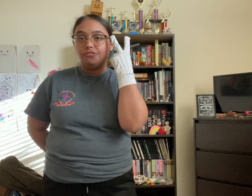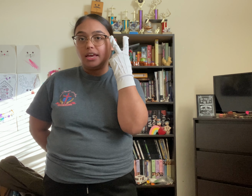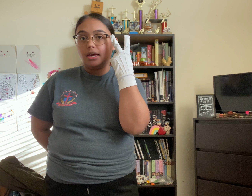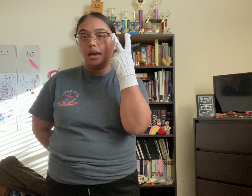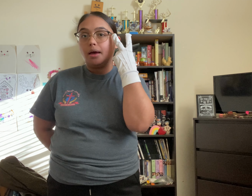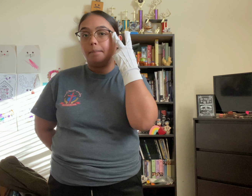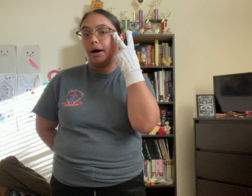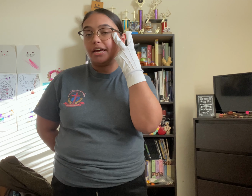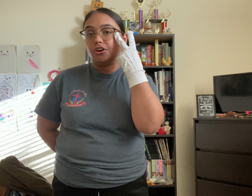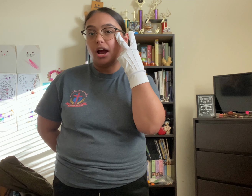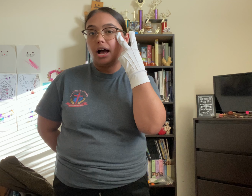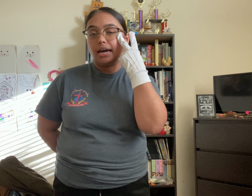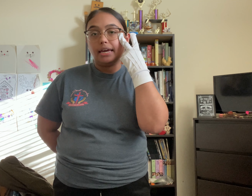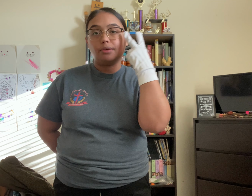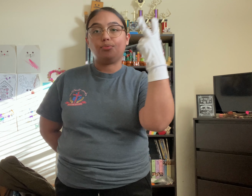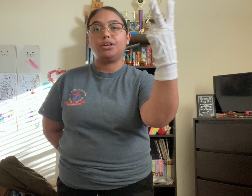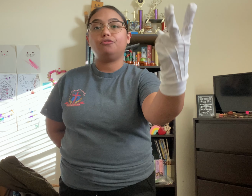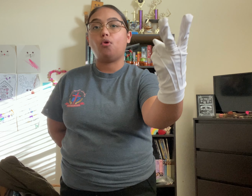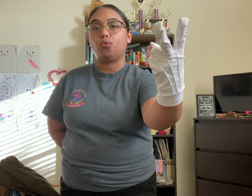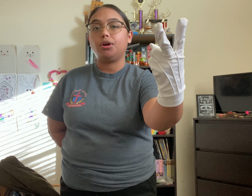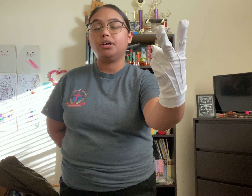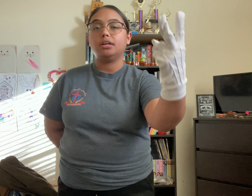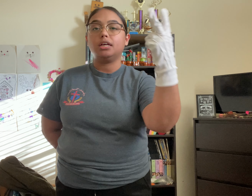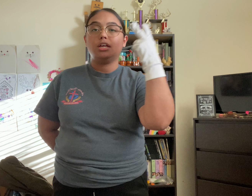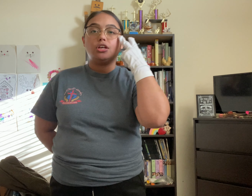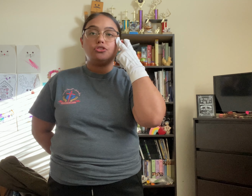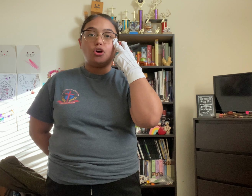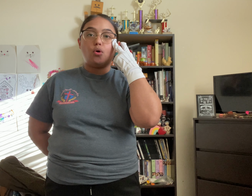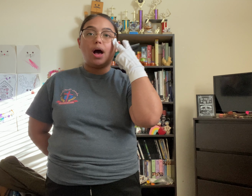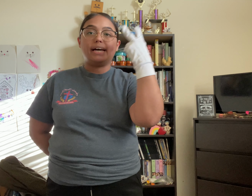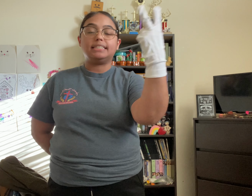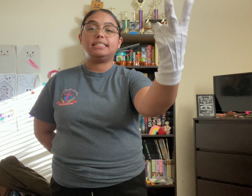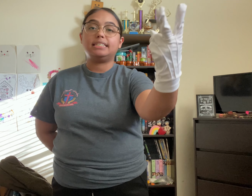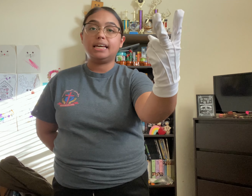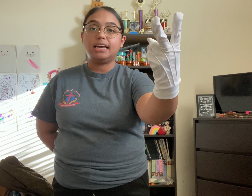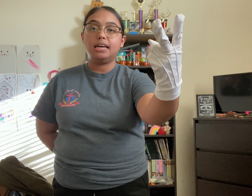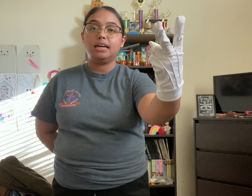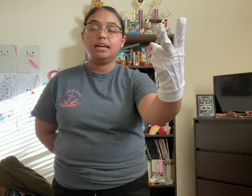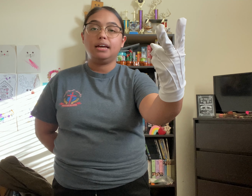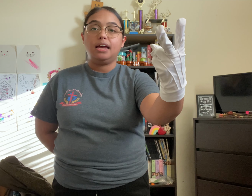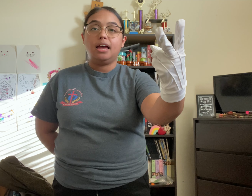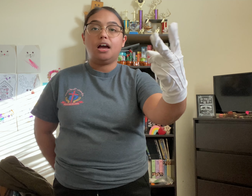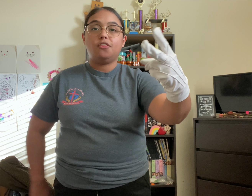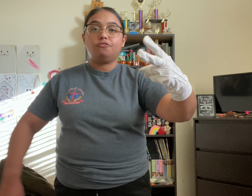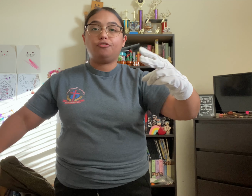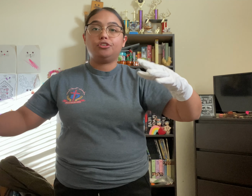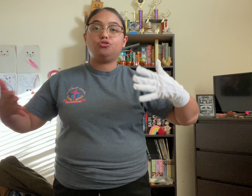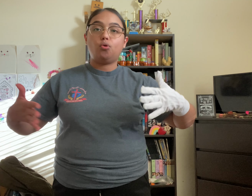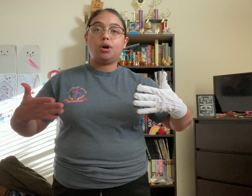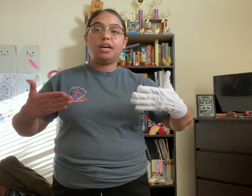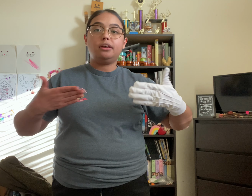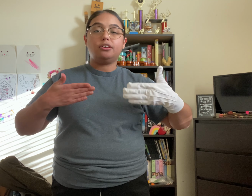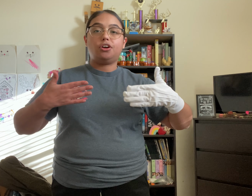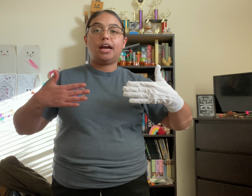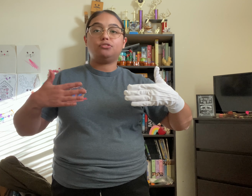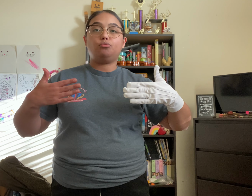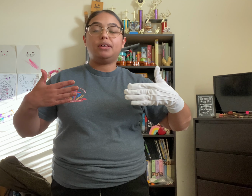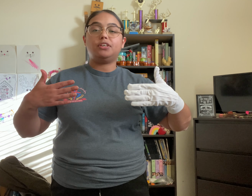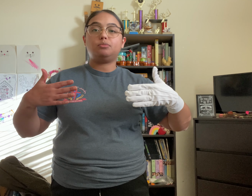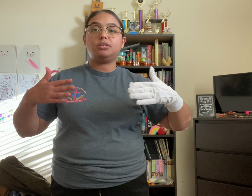V by your eye and bring it forward. So I see, and then for joy, your hands will be in this